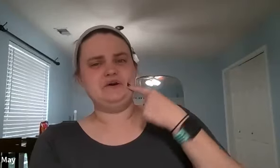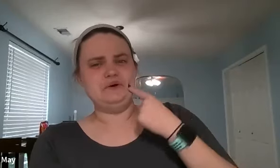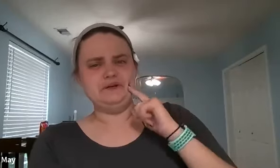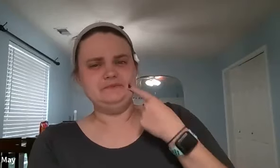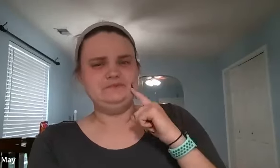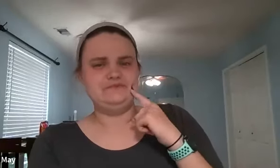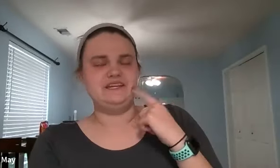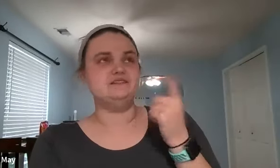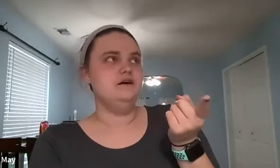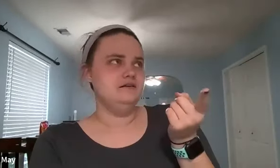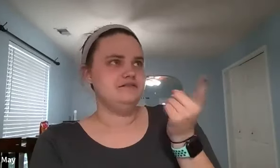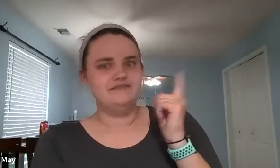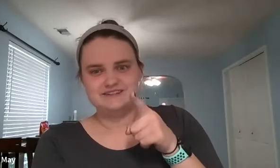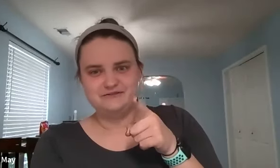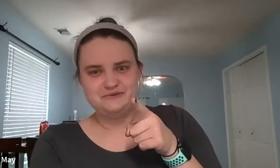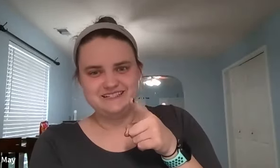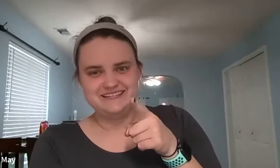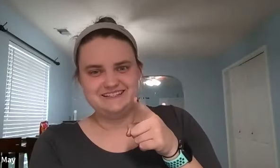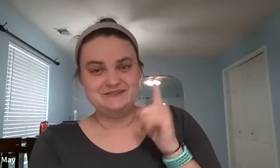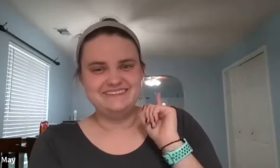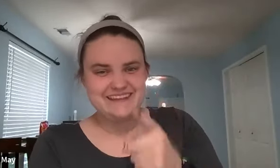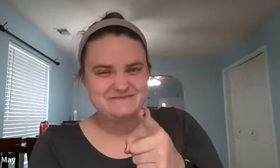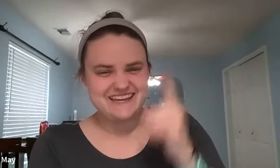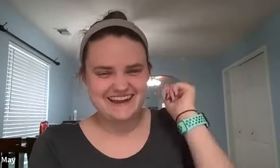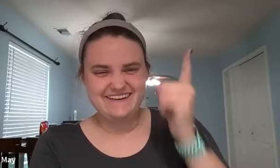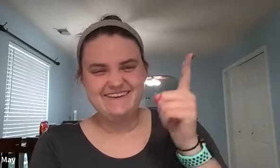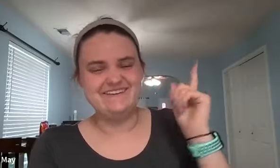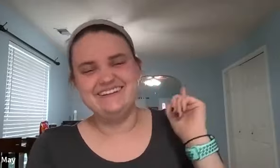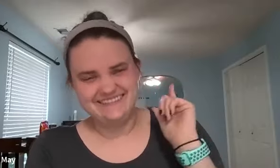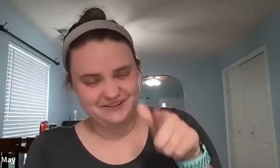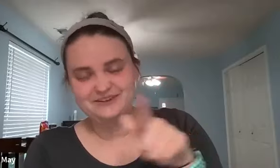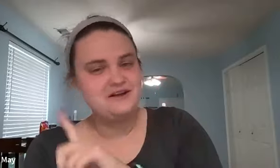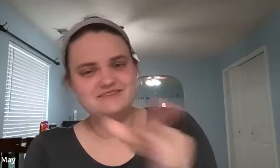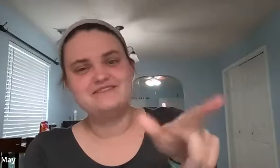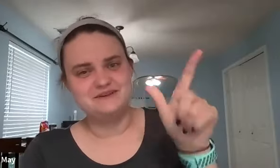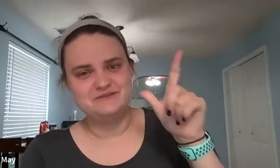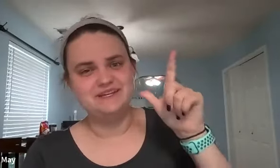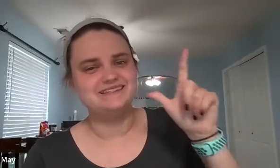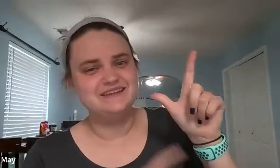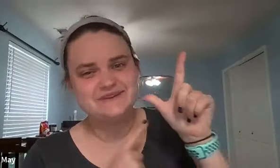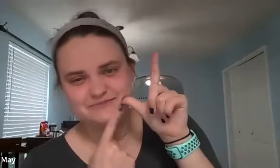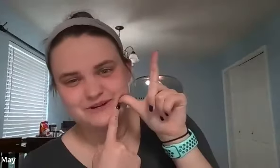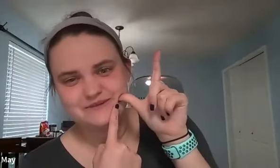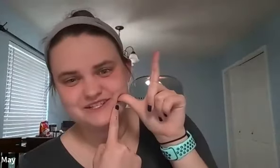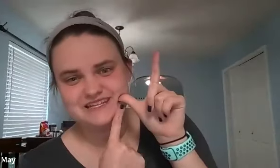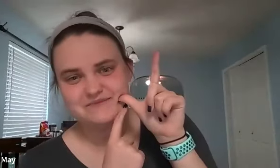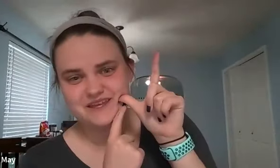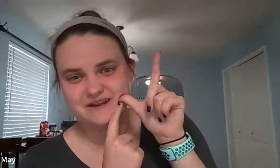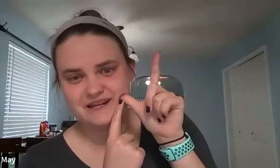sour, because that's a fruit we didn't do. Lemon. Oh, y'all love lemon because lemon is pretty much the same thing right